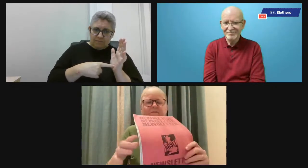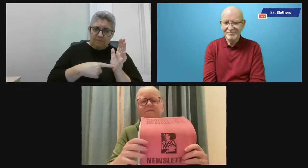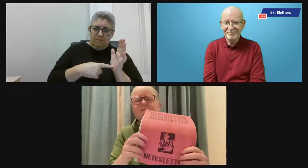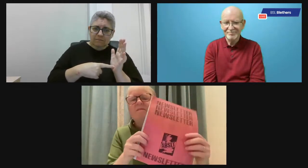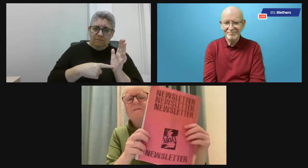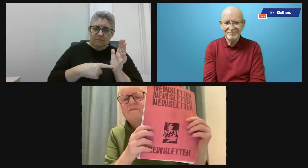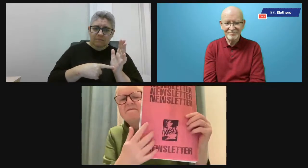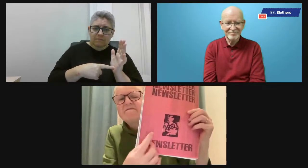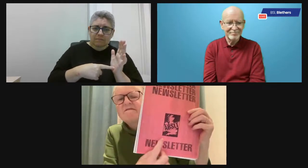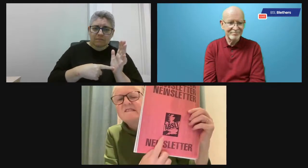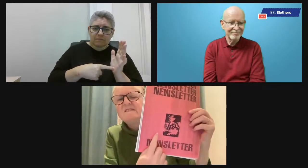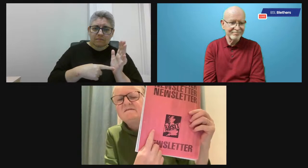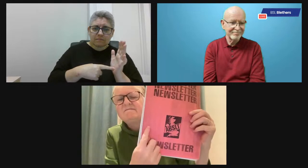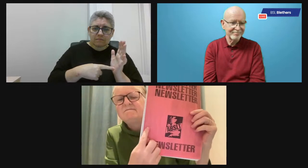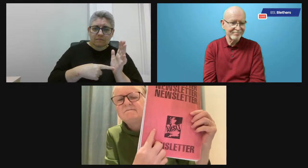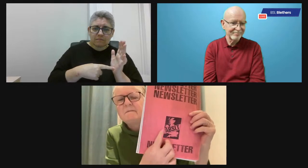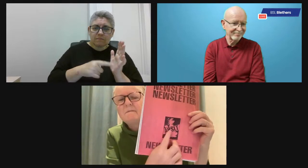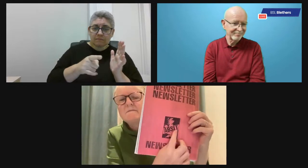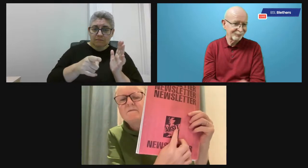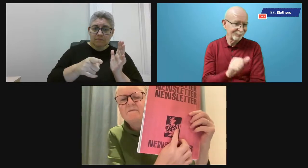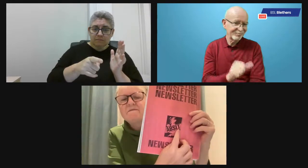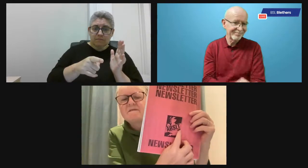here. Look,